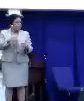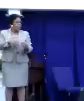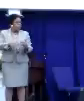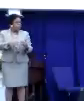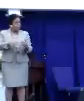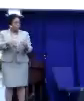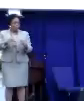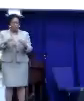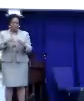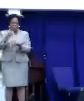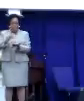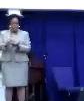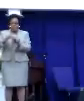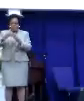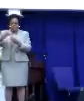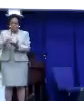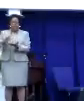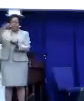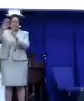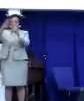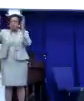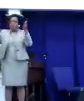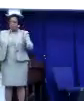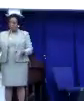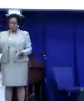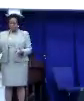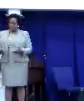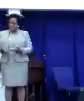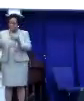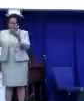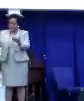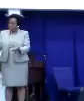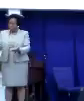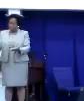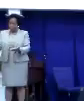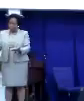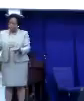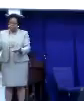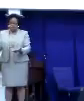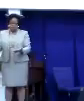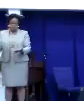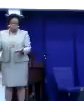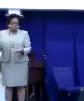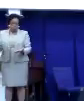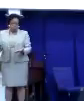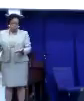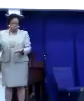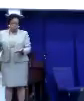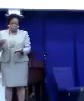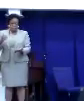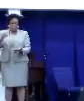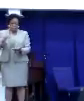in a cabinet and you leave it there. Well, I can tell you right now, it's almost like